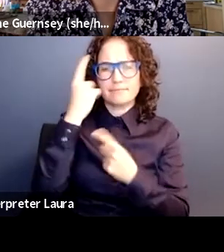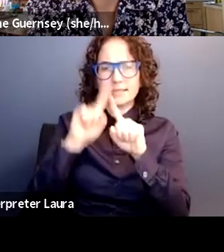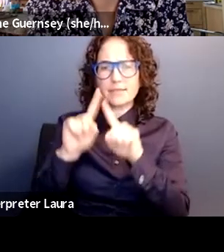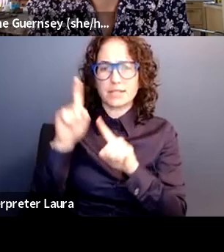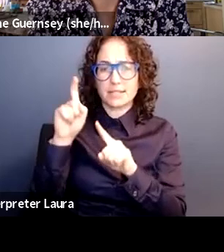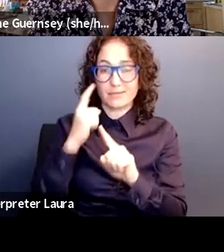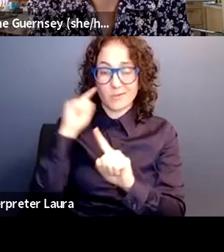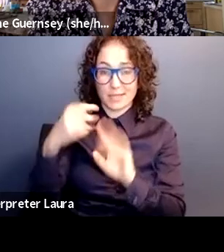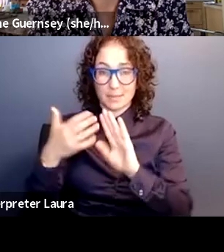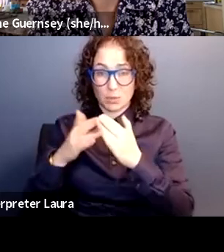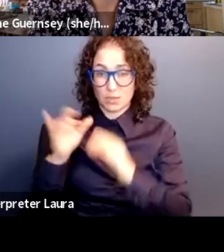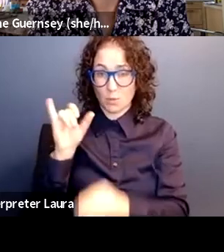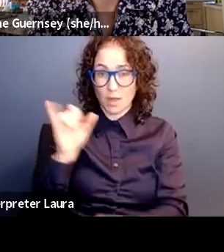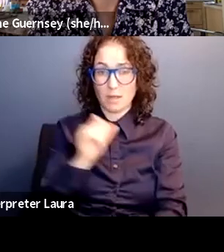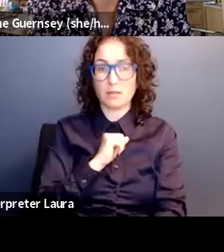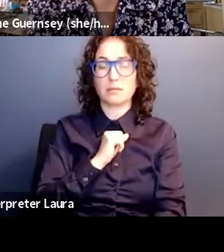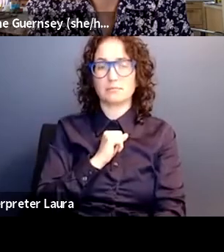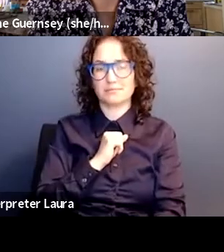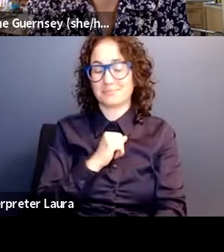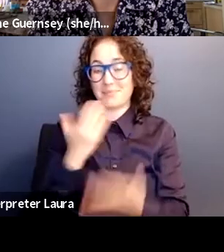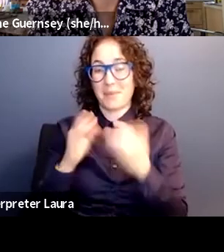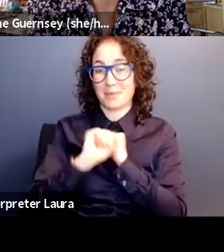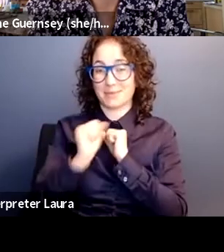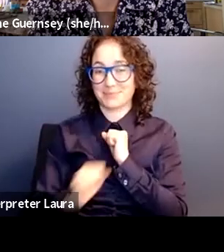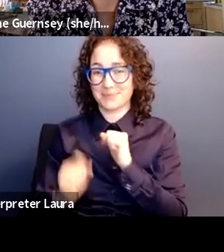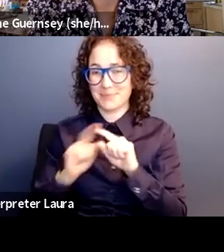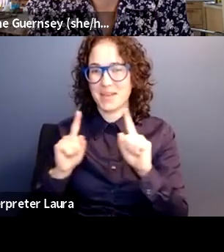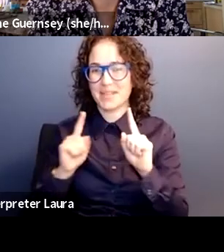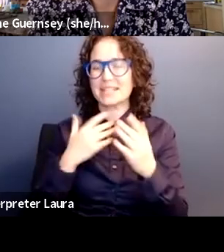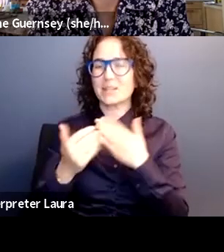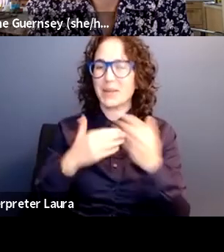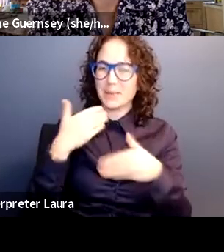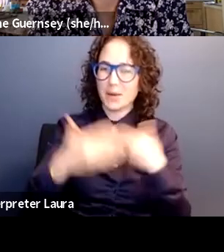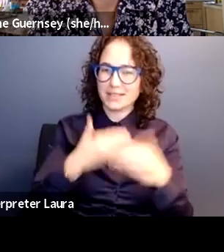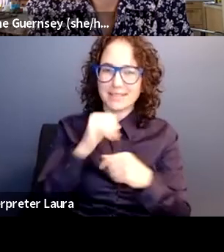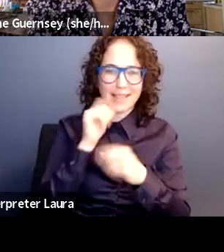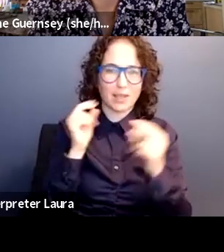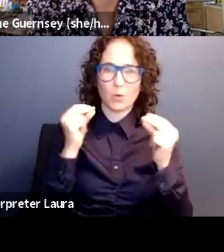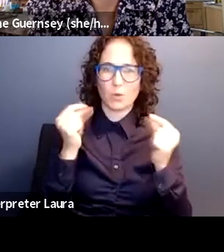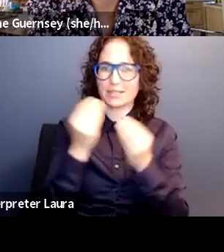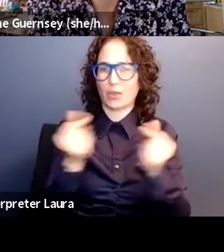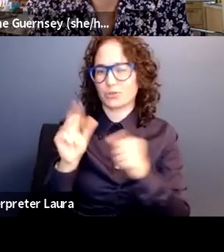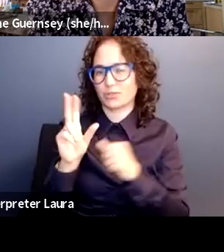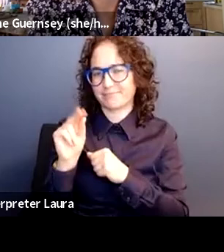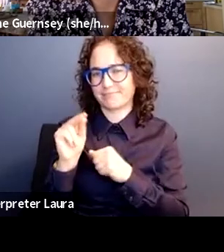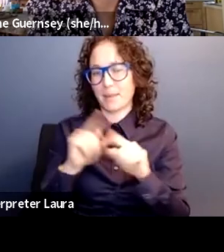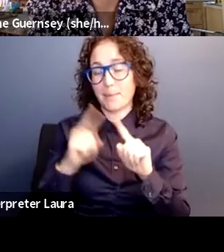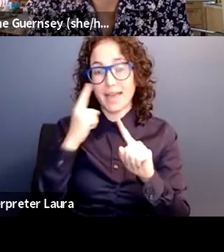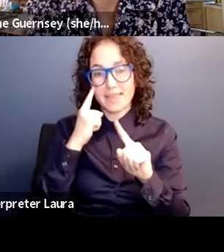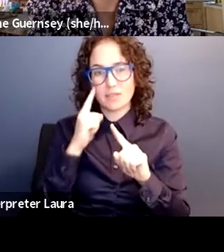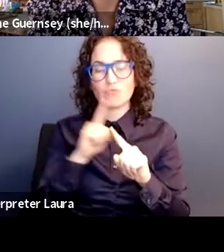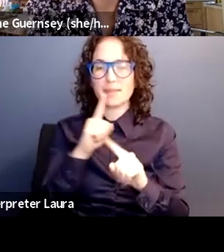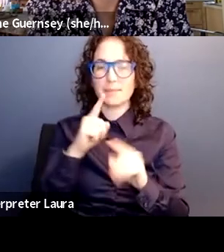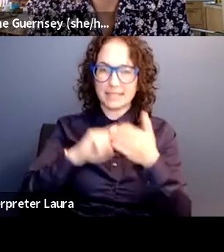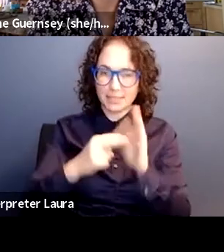for that community as well. So maybe that was a long answer, but it's a process. It's not like a quick solution. But I think even being intentional, which